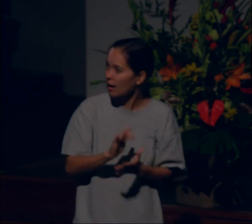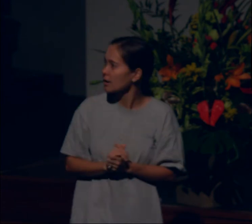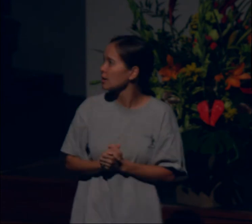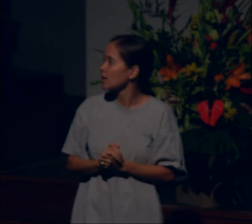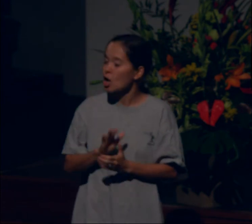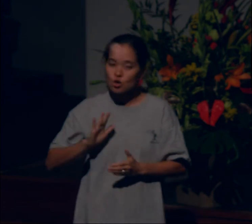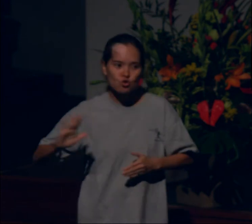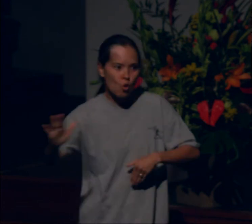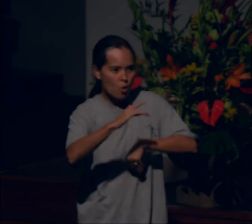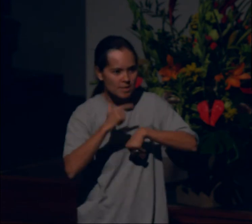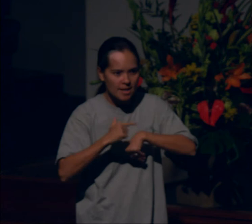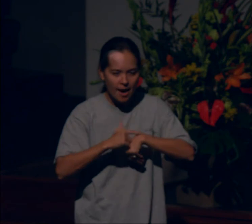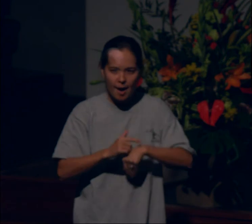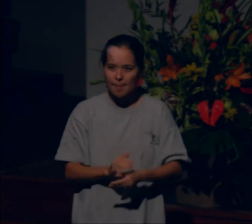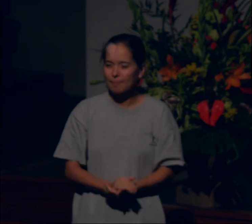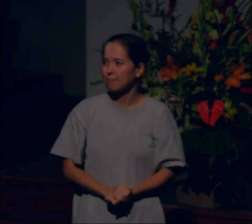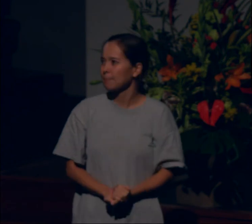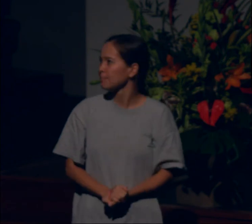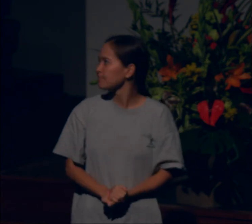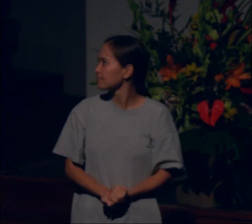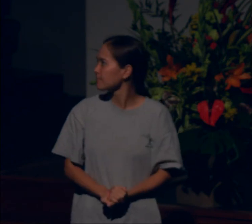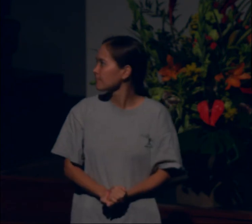time.